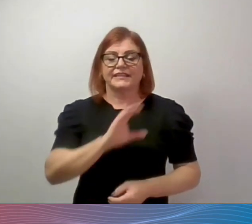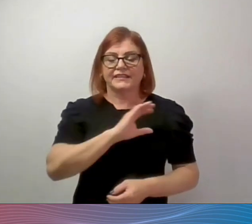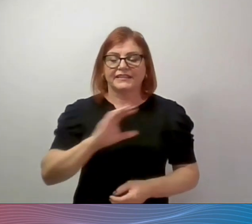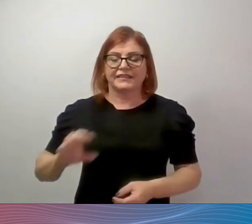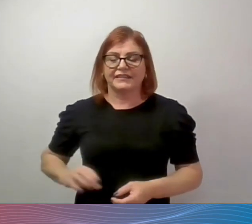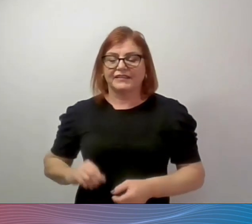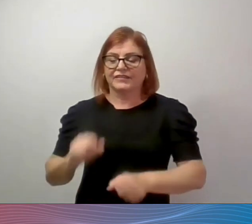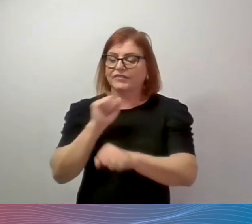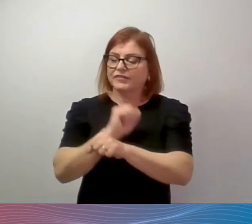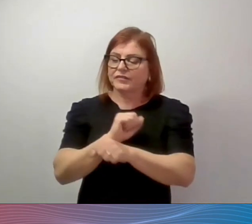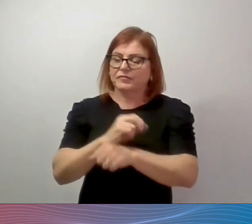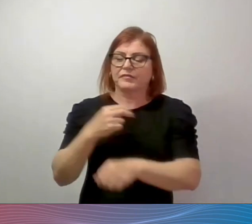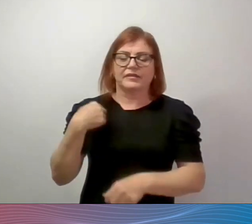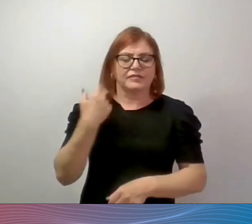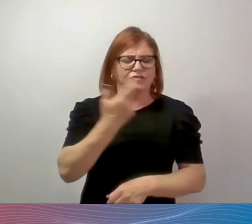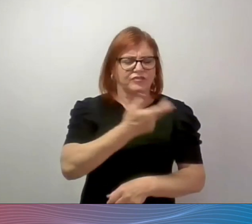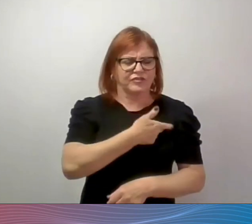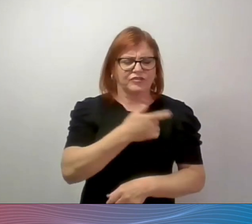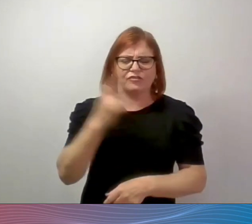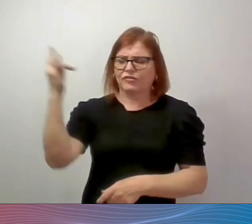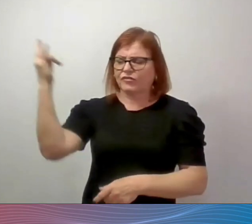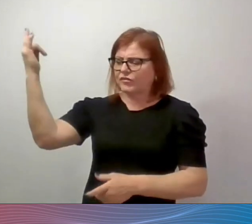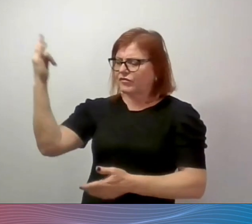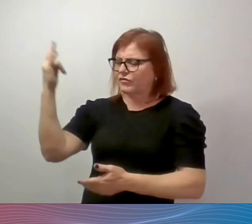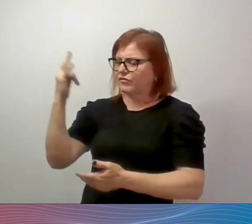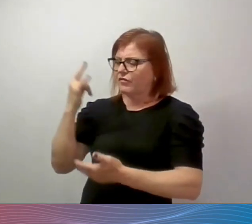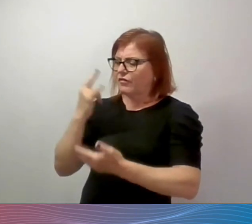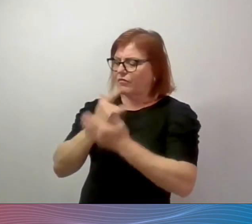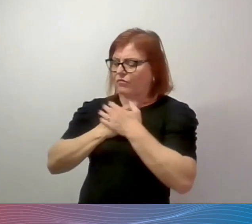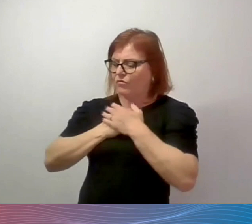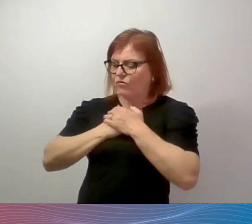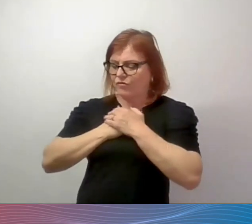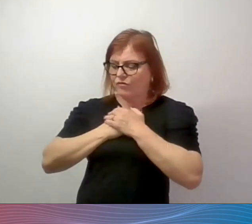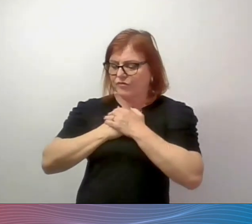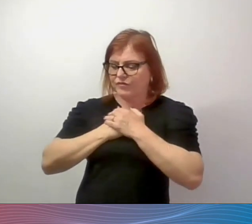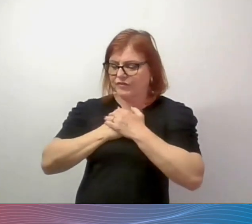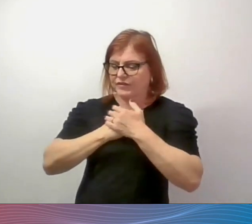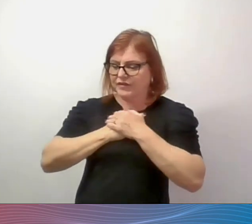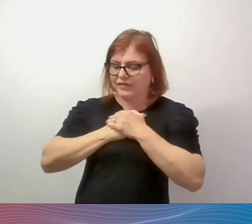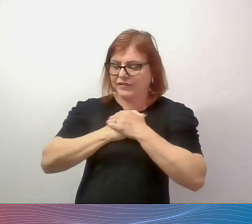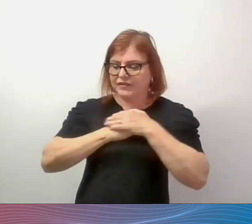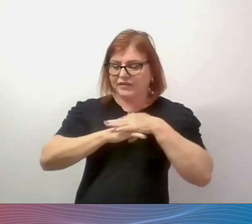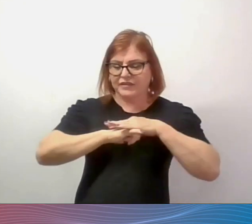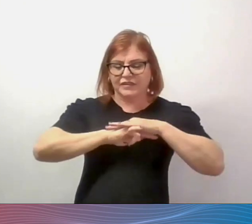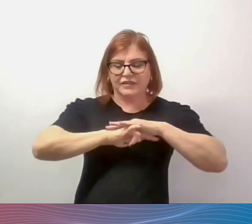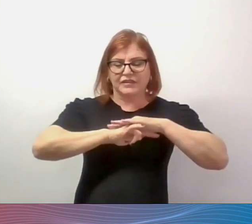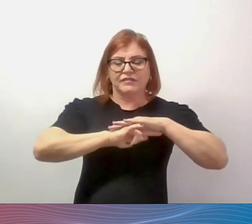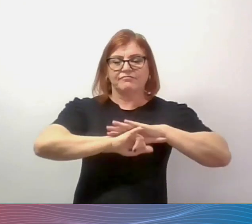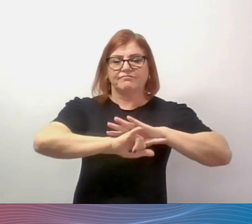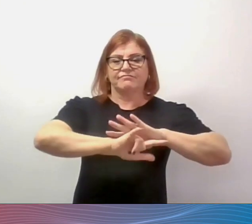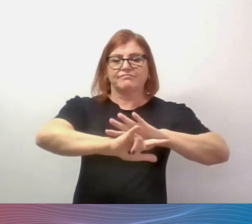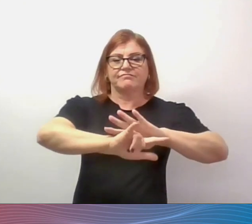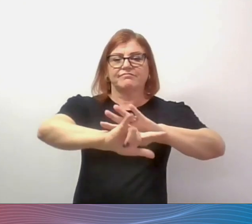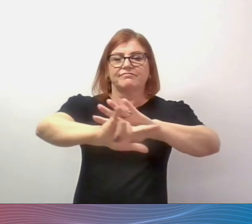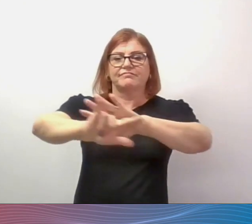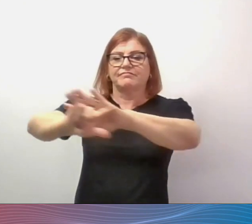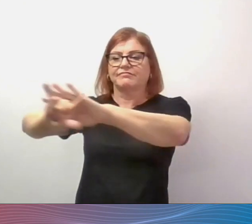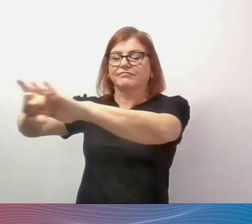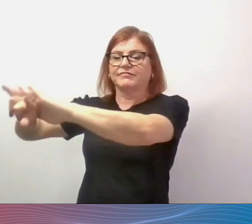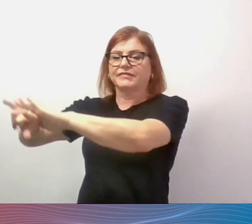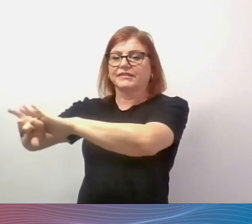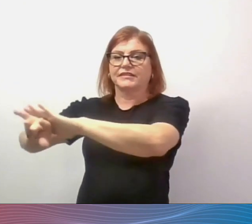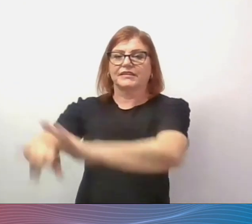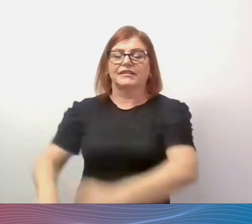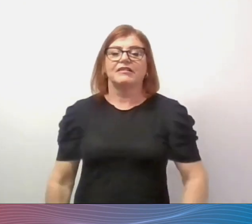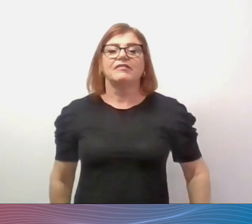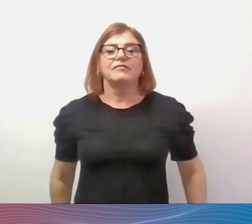mesmo amor que entrou em nós. That he, the same love which came into possa us. Ser a origem de doação para nossos irmãos. May be the